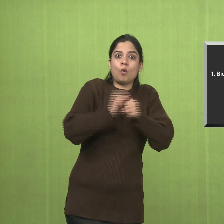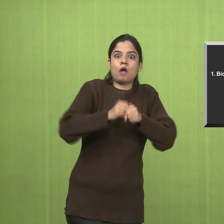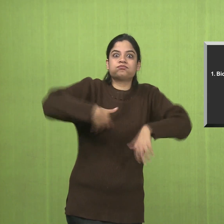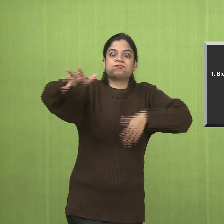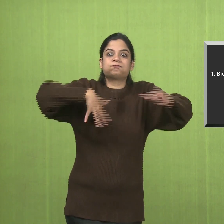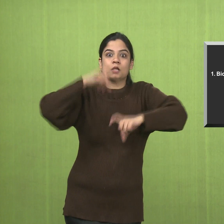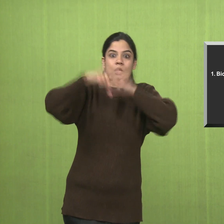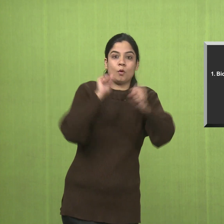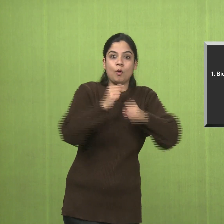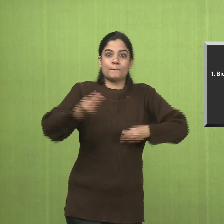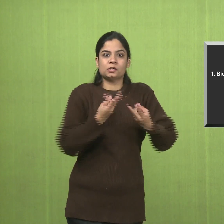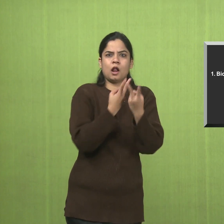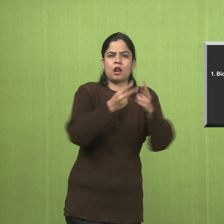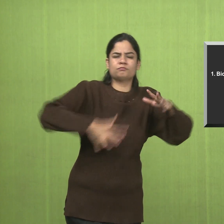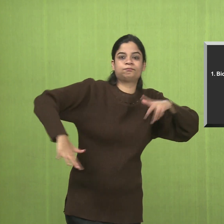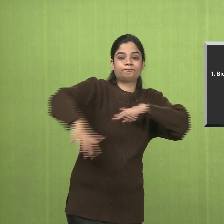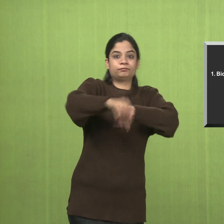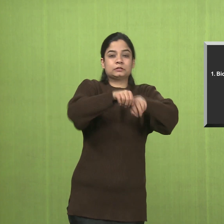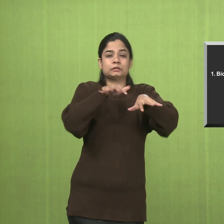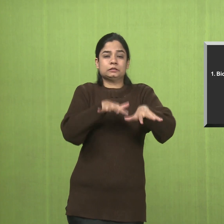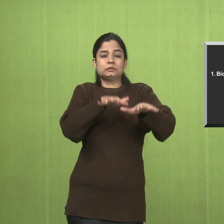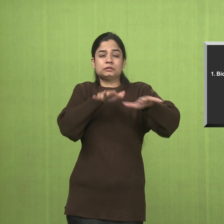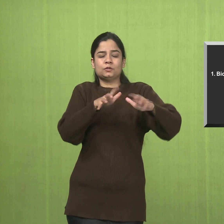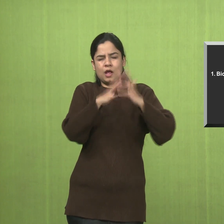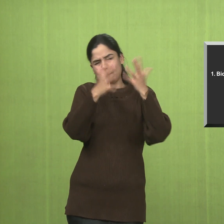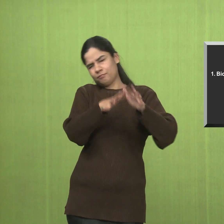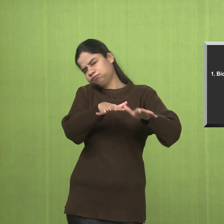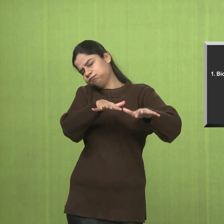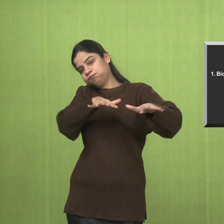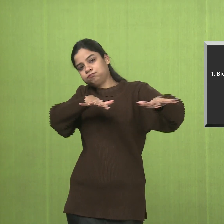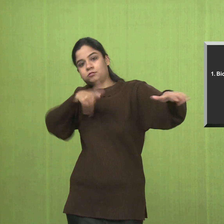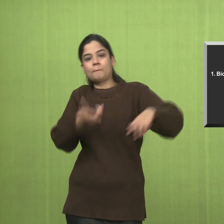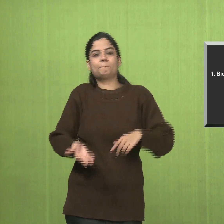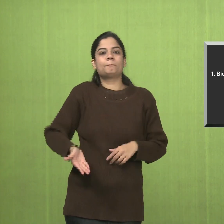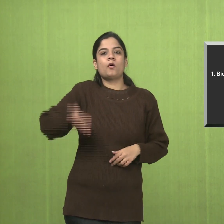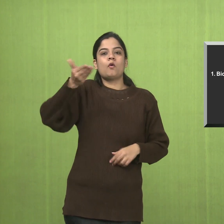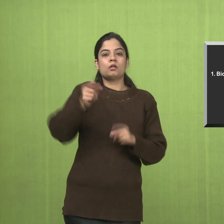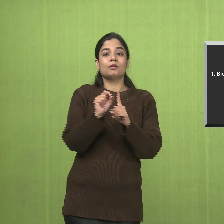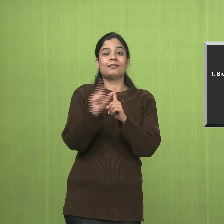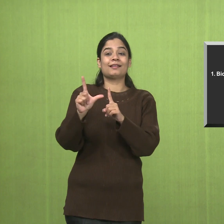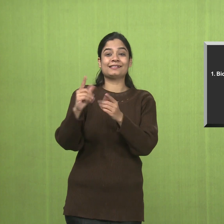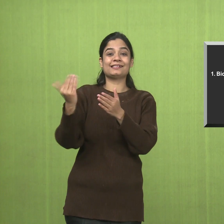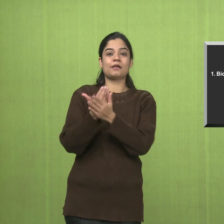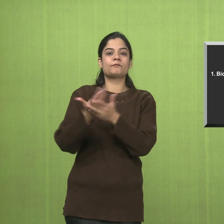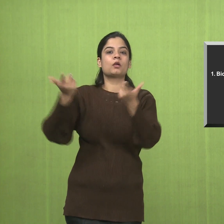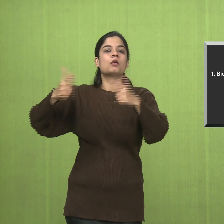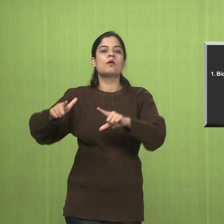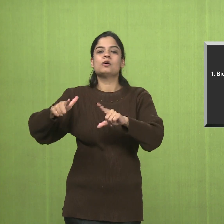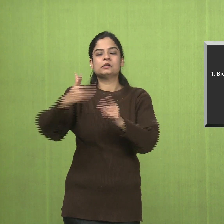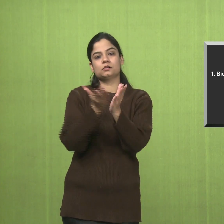that people have been using different vehicles every day and the traffic is also increased. How can we save